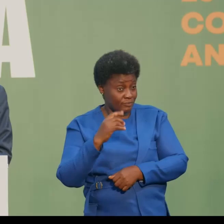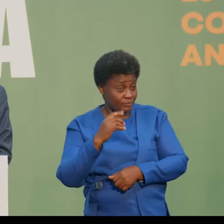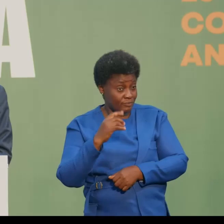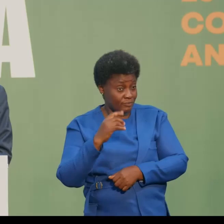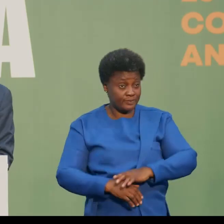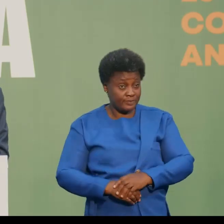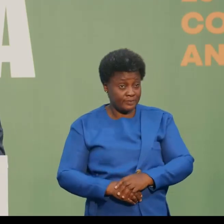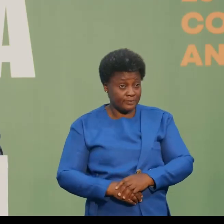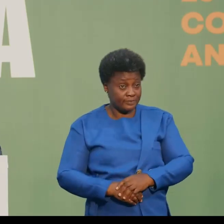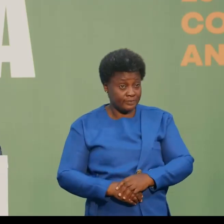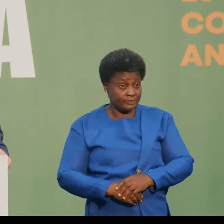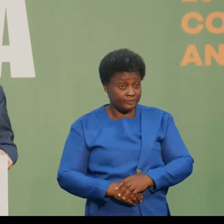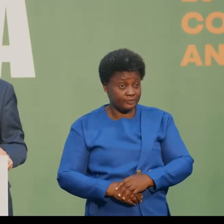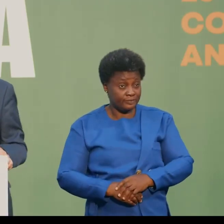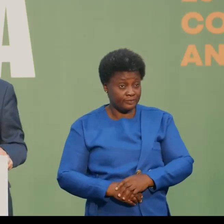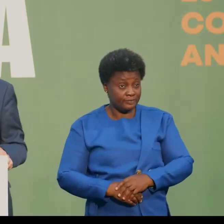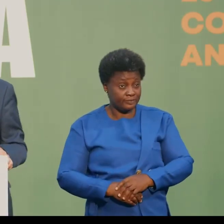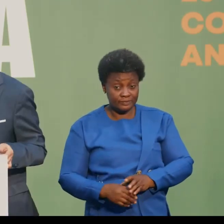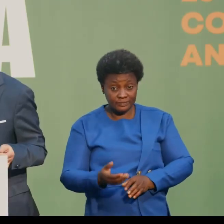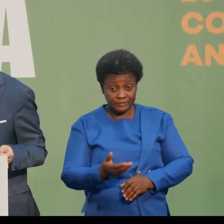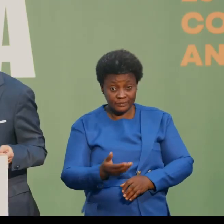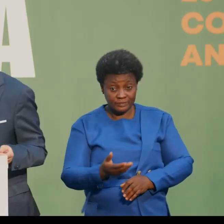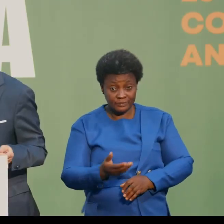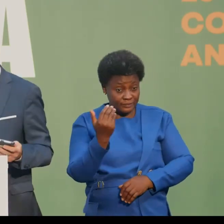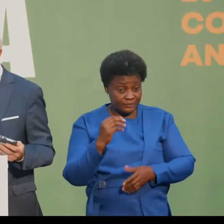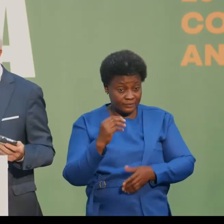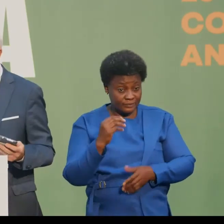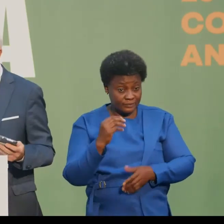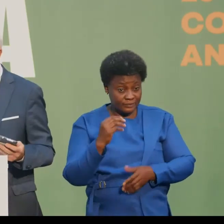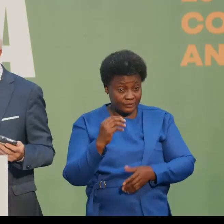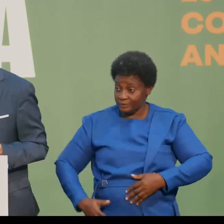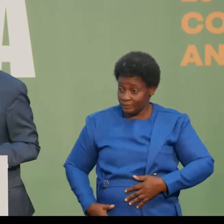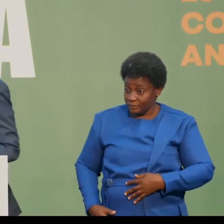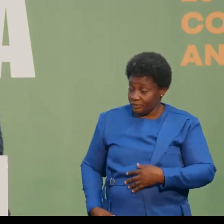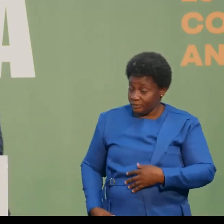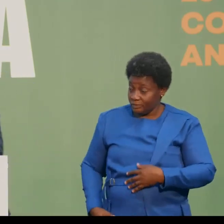Ms. REAJIR, the floor is yours for 15 minutes.